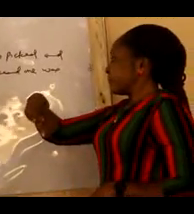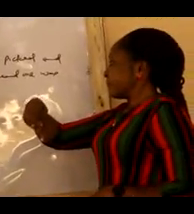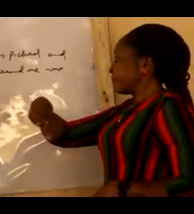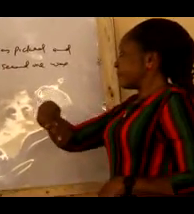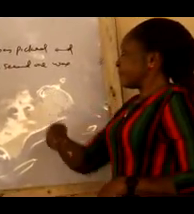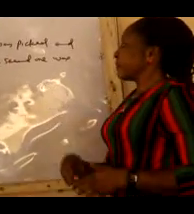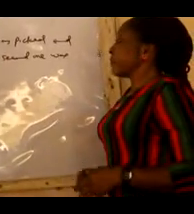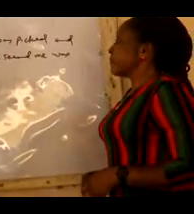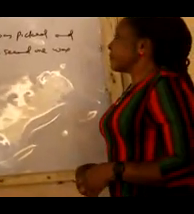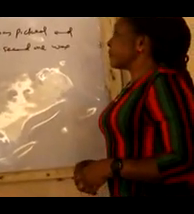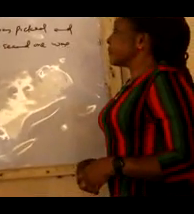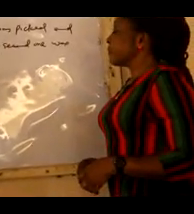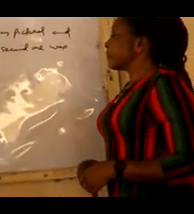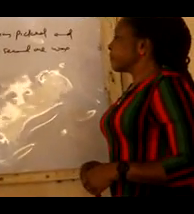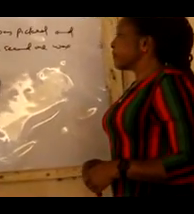They are